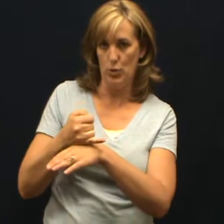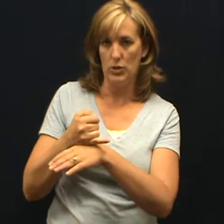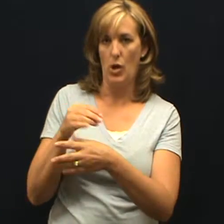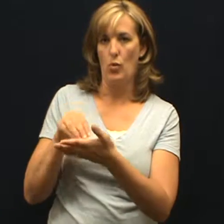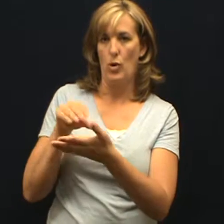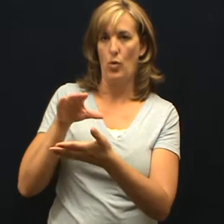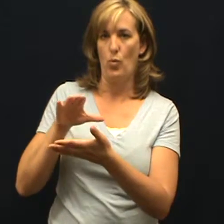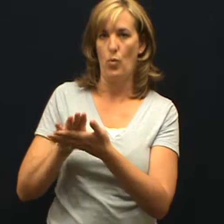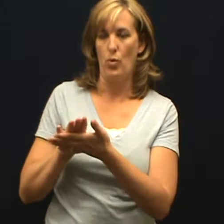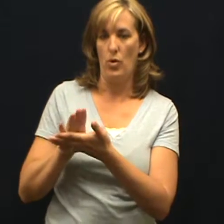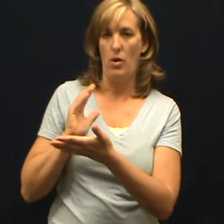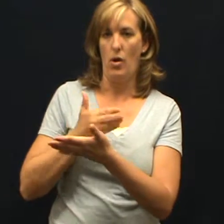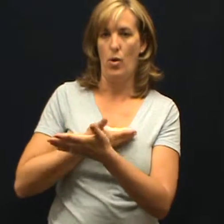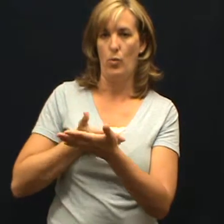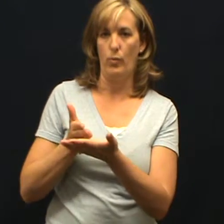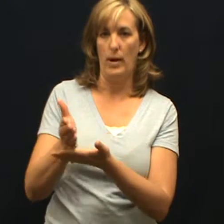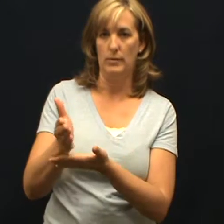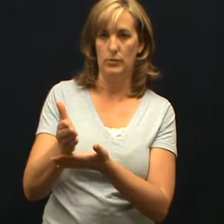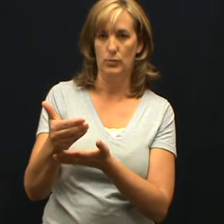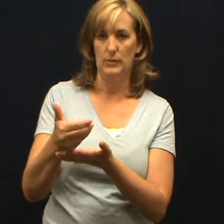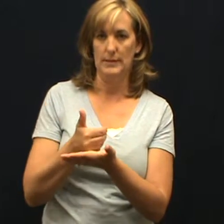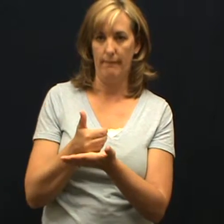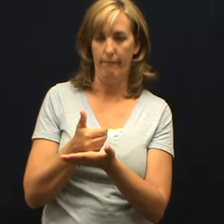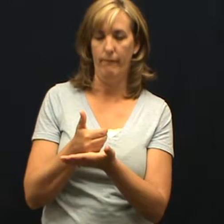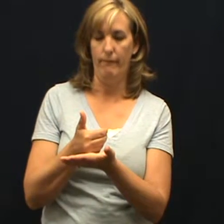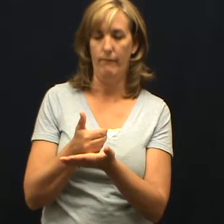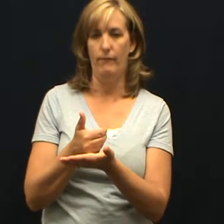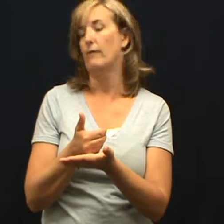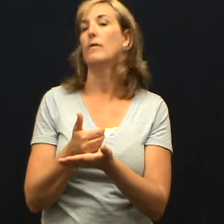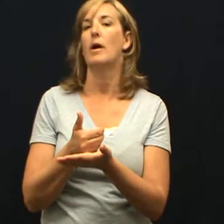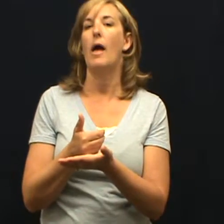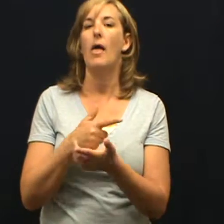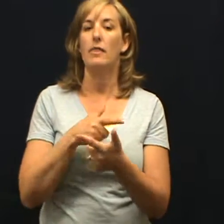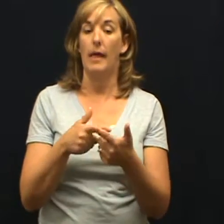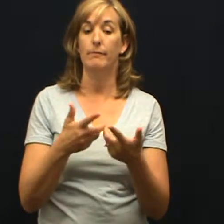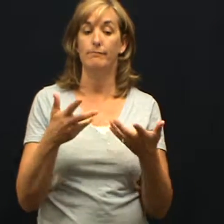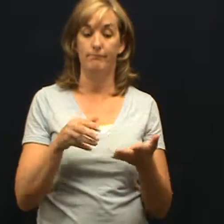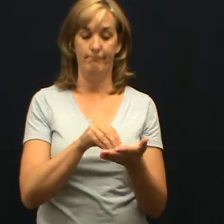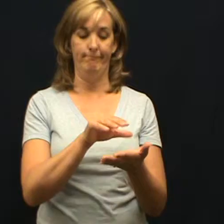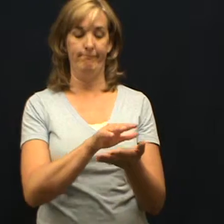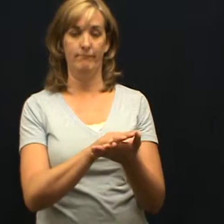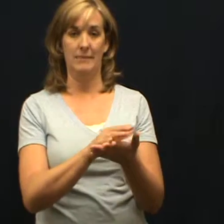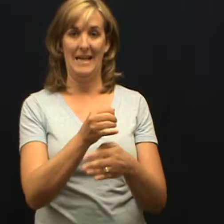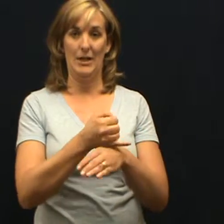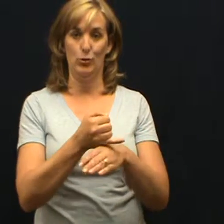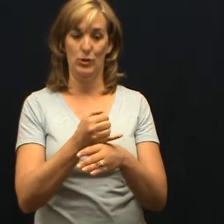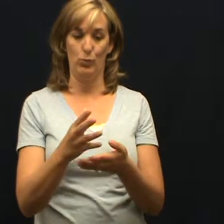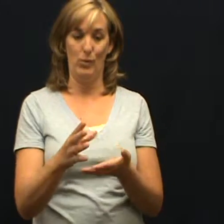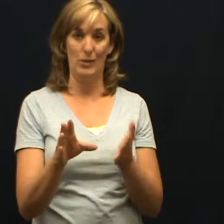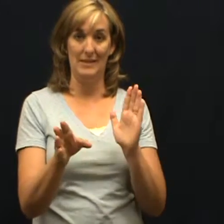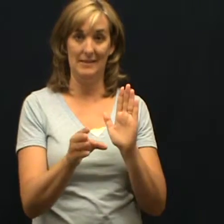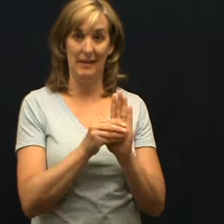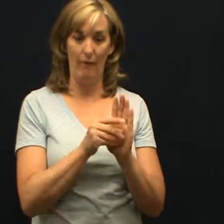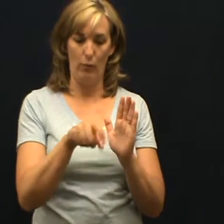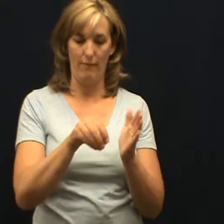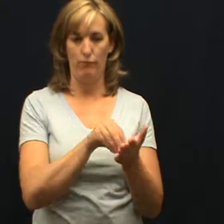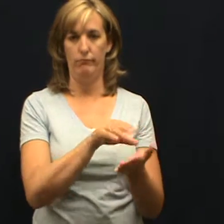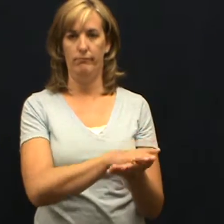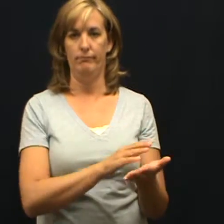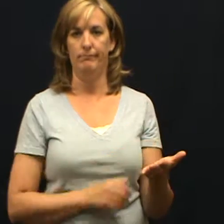to receive it, and then of course the collection of the interest when we get it. So this is pretty easy, but remember the thing